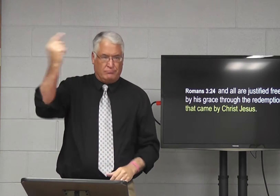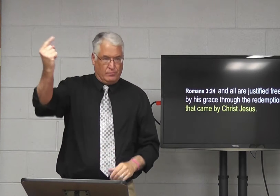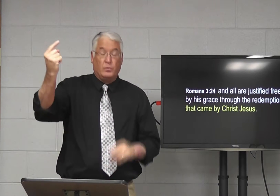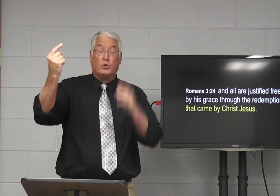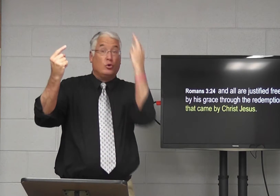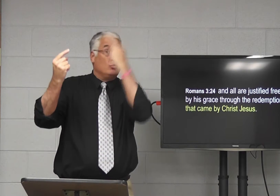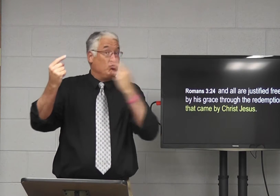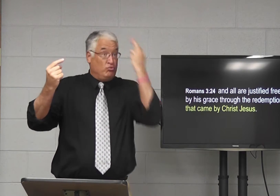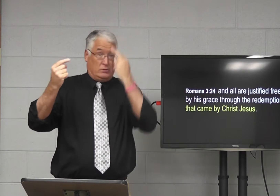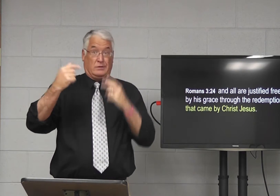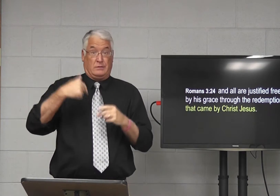Christ.